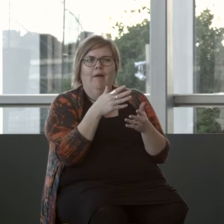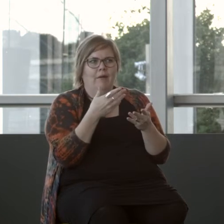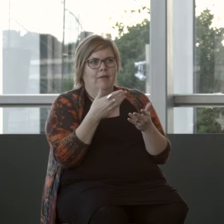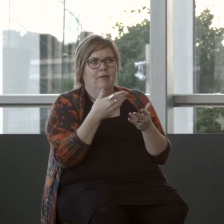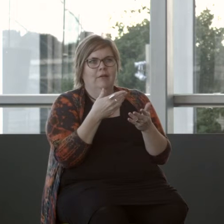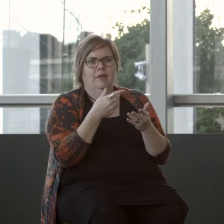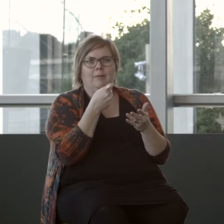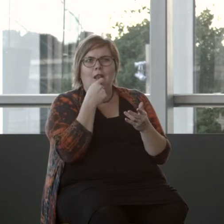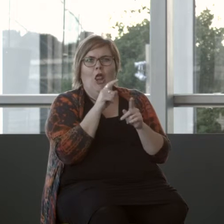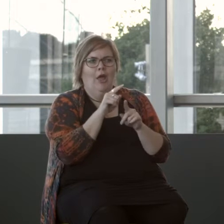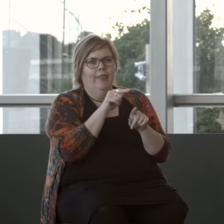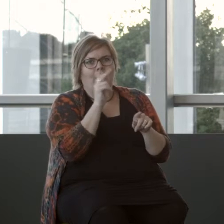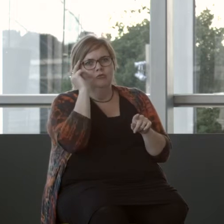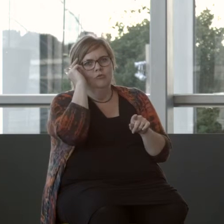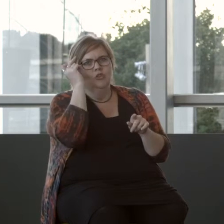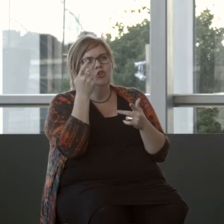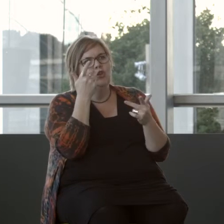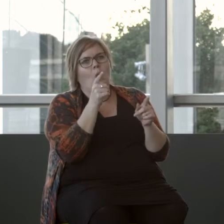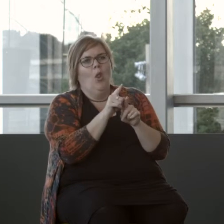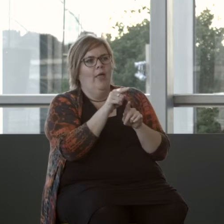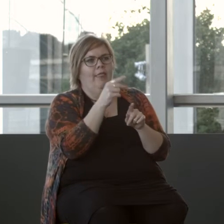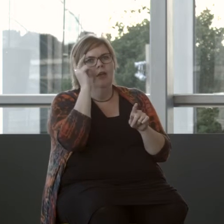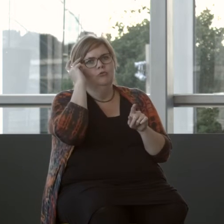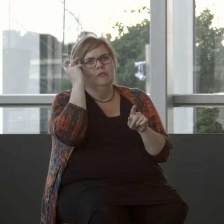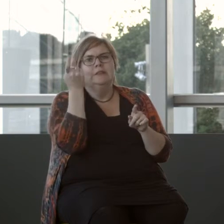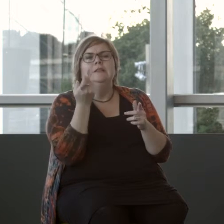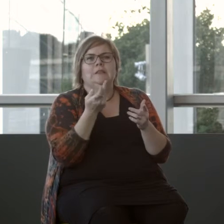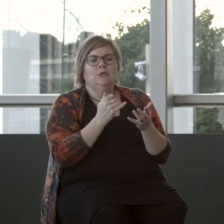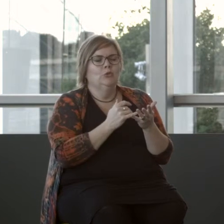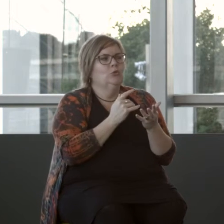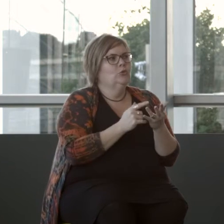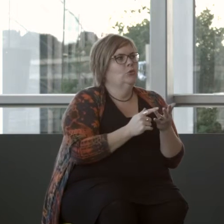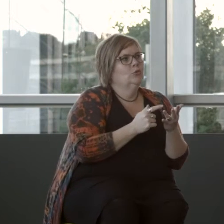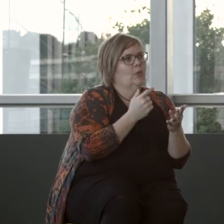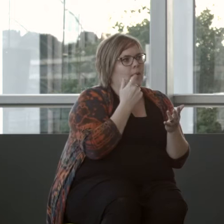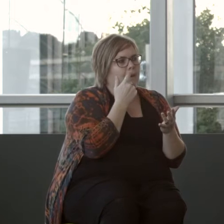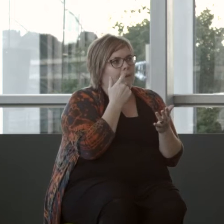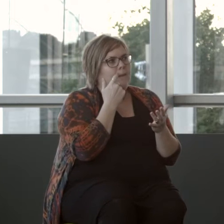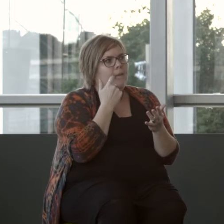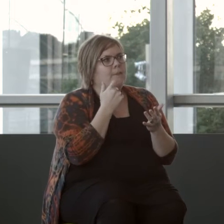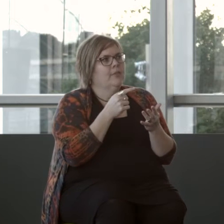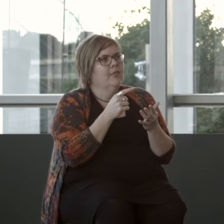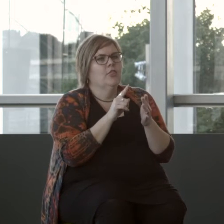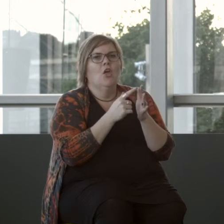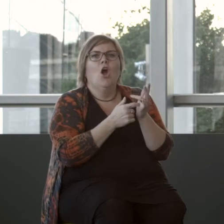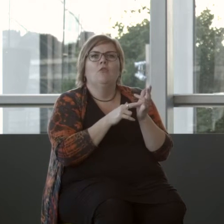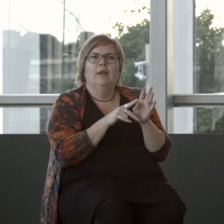reversal of conventional representation of femininity. So the irony that we find in